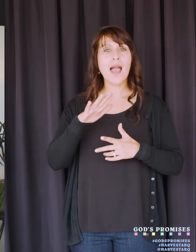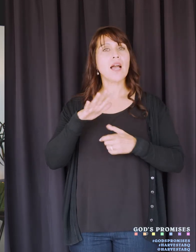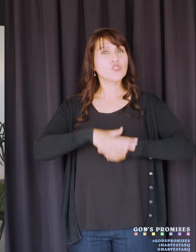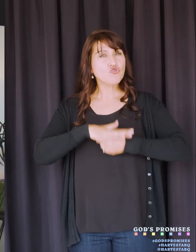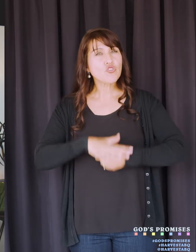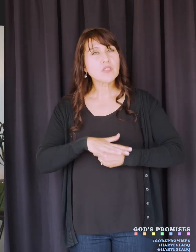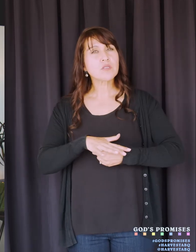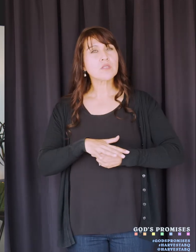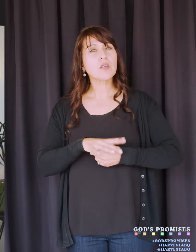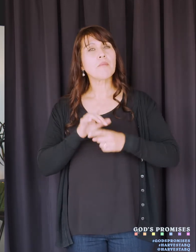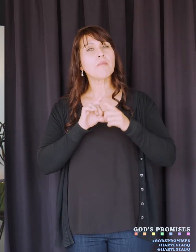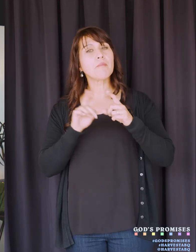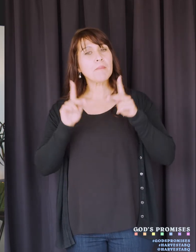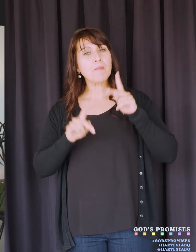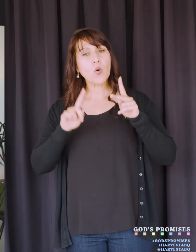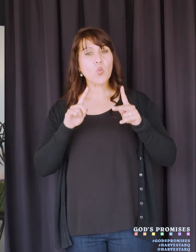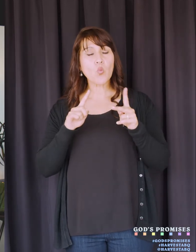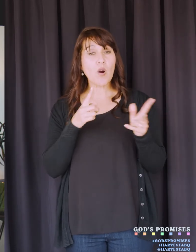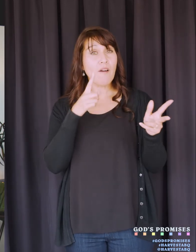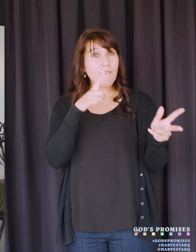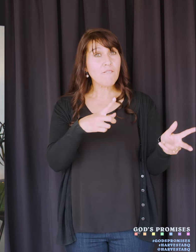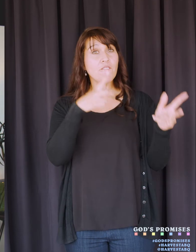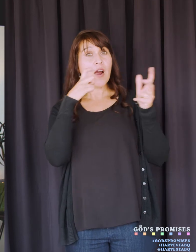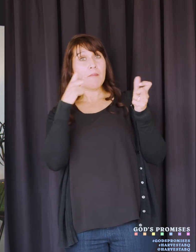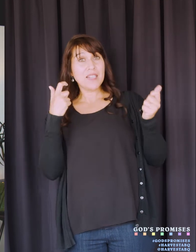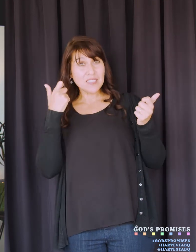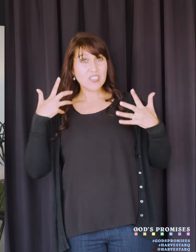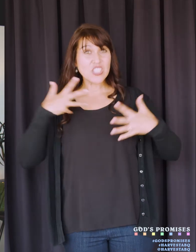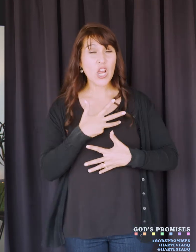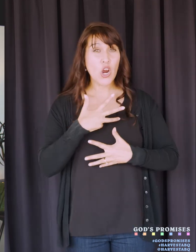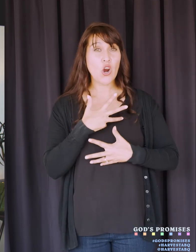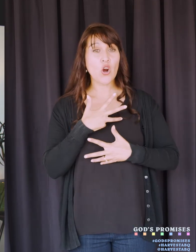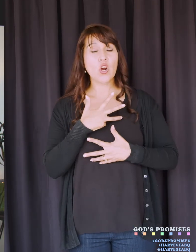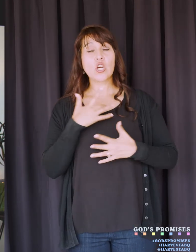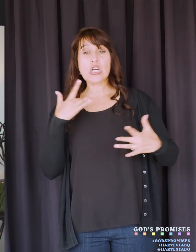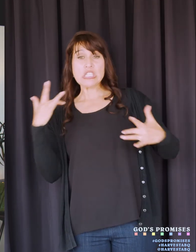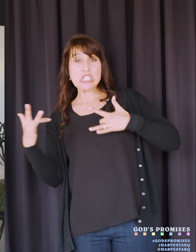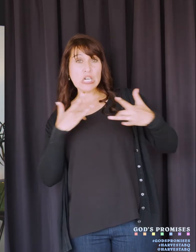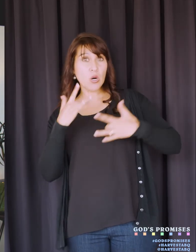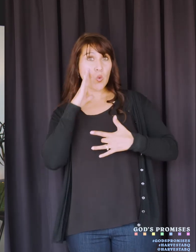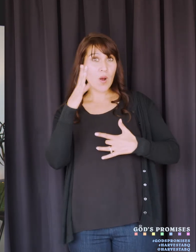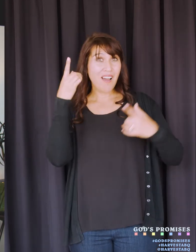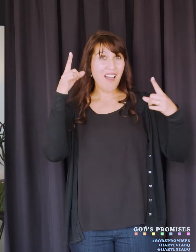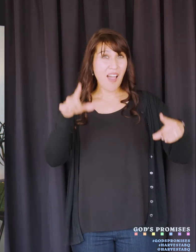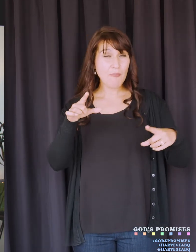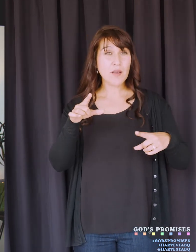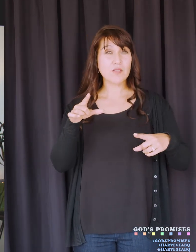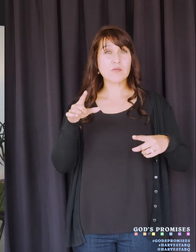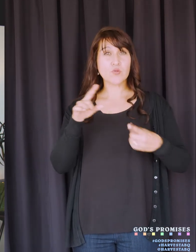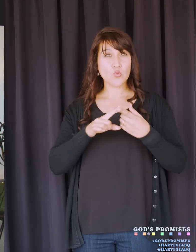says this: people will faint from terror, apprehensive of what is coming on the